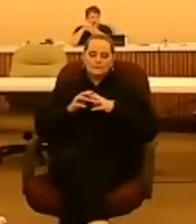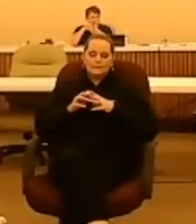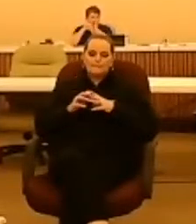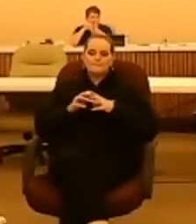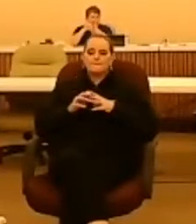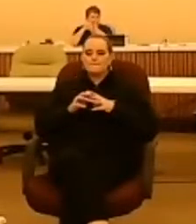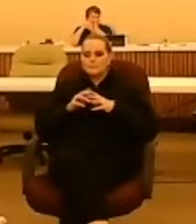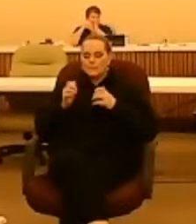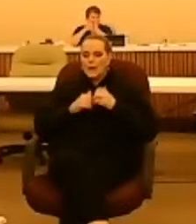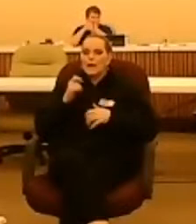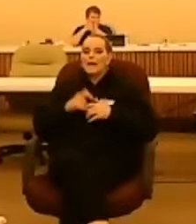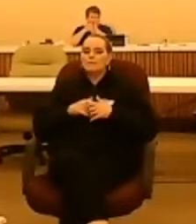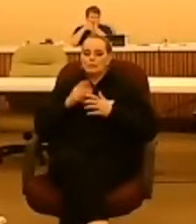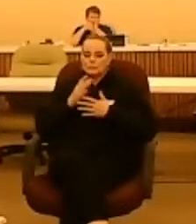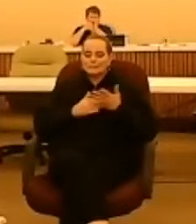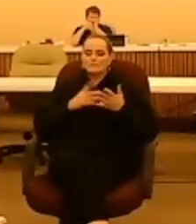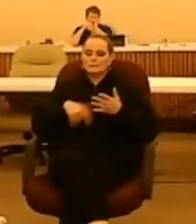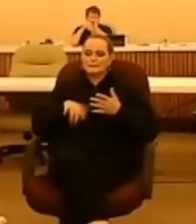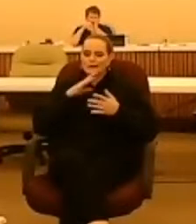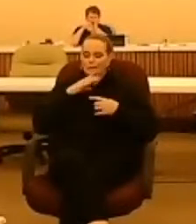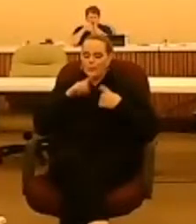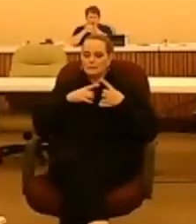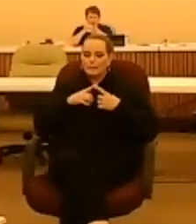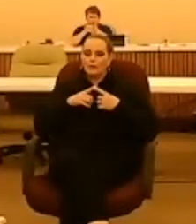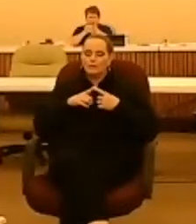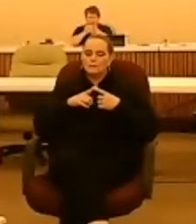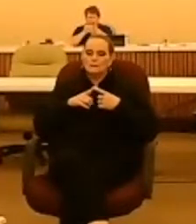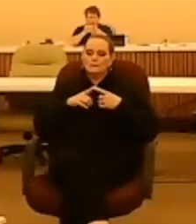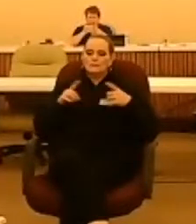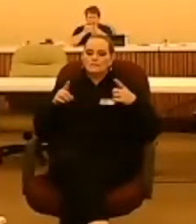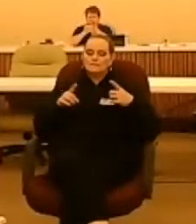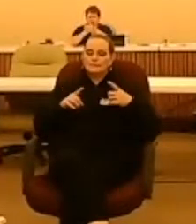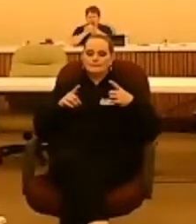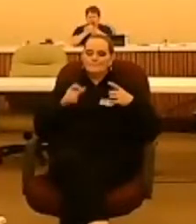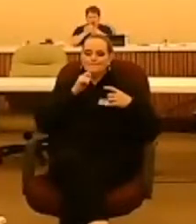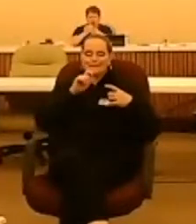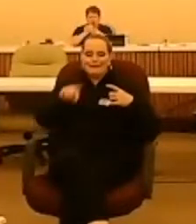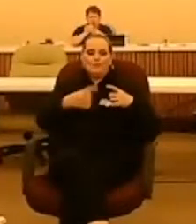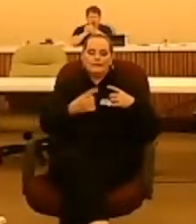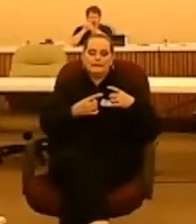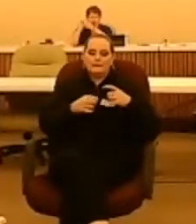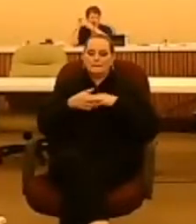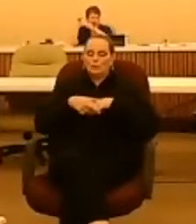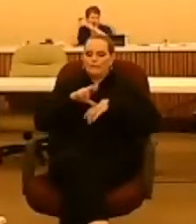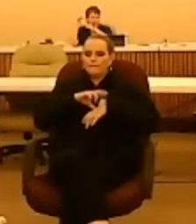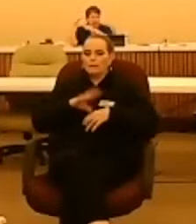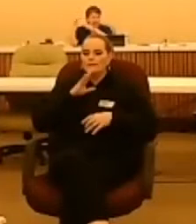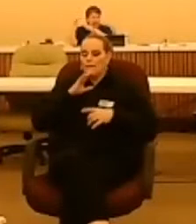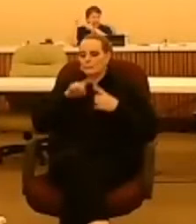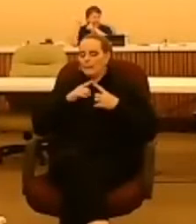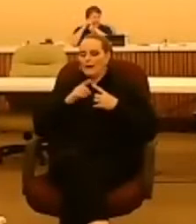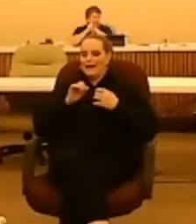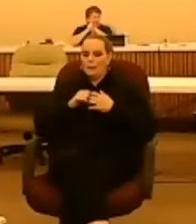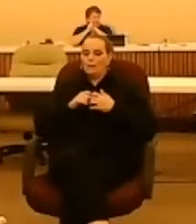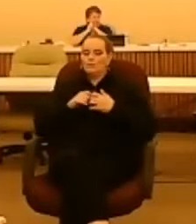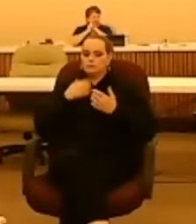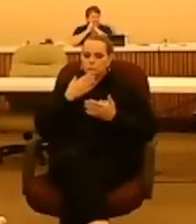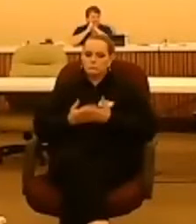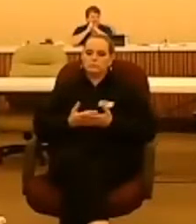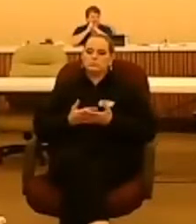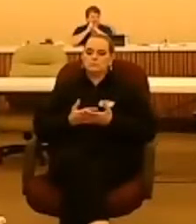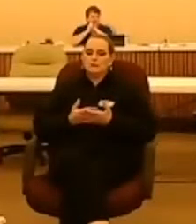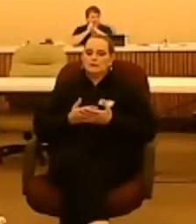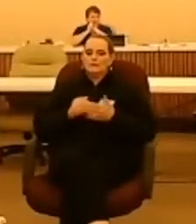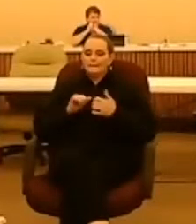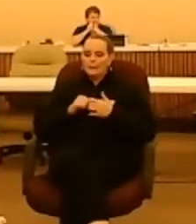in most of the sections, it talks about, in other words, not just a referral, it talks about how it actually gets there, how it